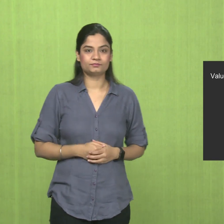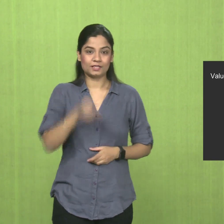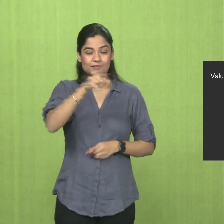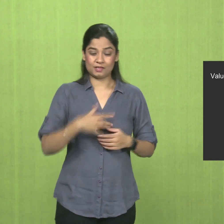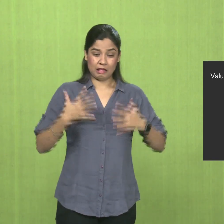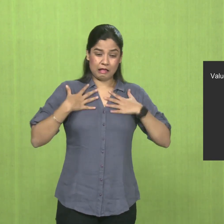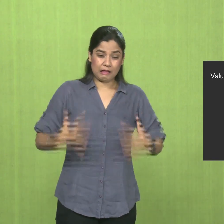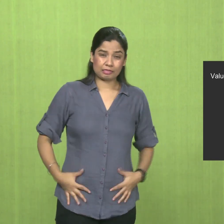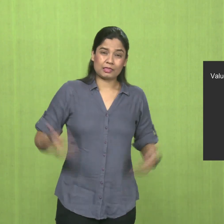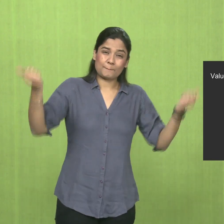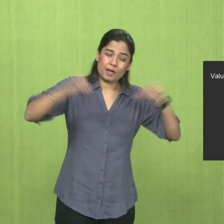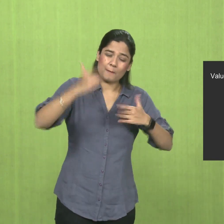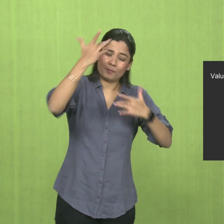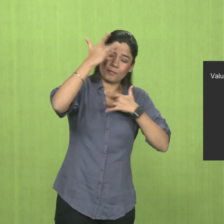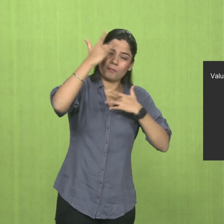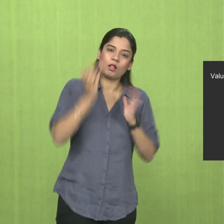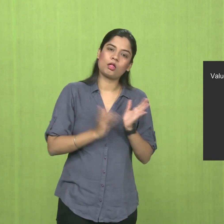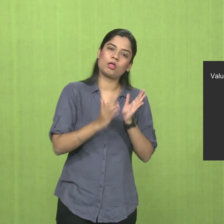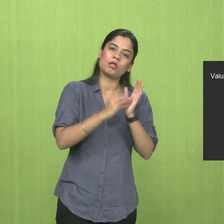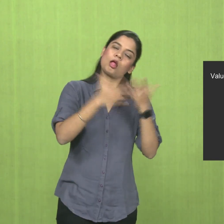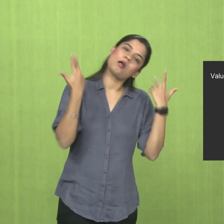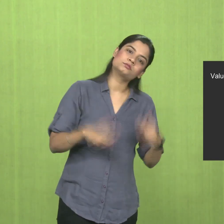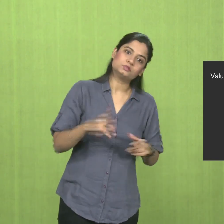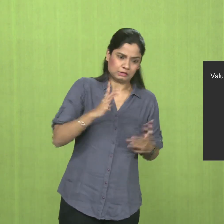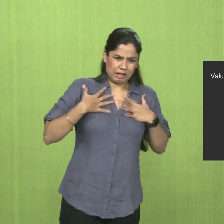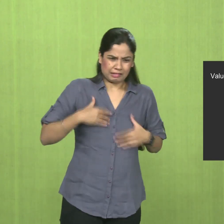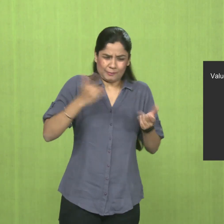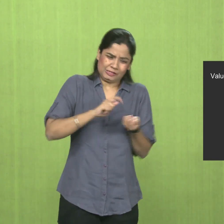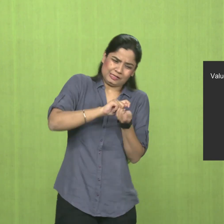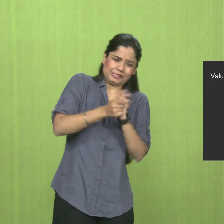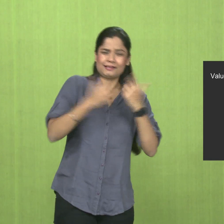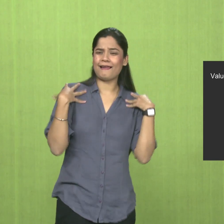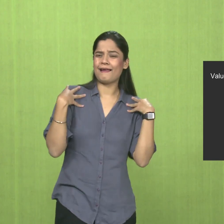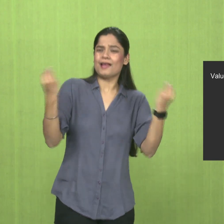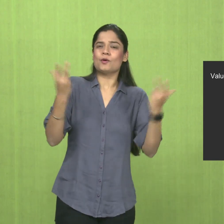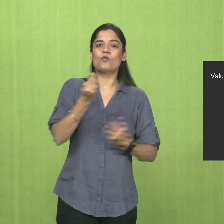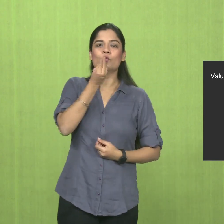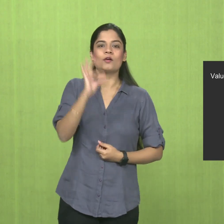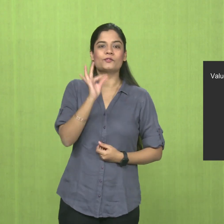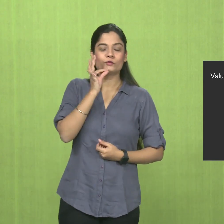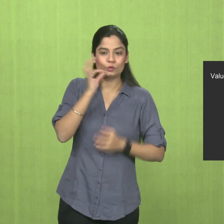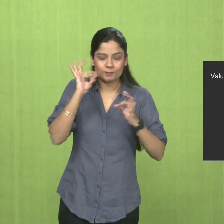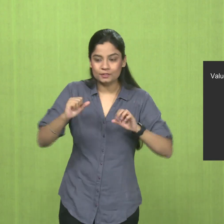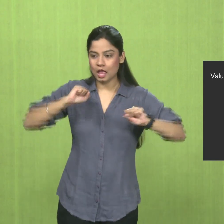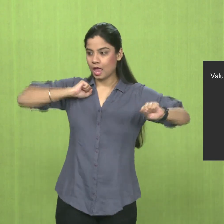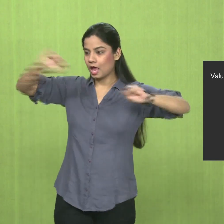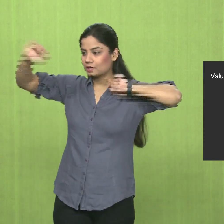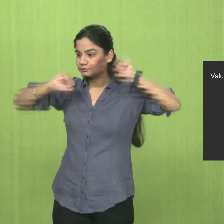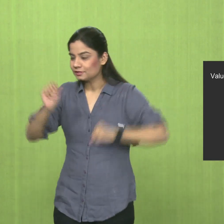work. For example, if you are not having a good health, should we leave it as it is? No. To have a